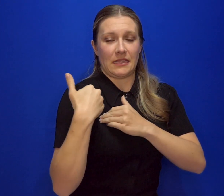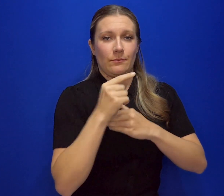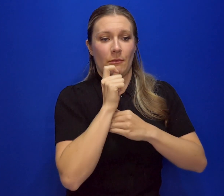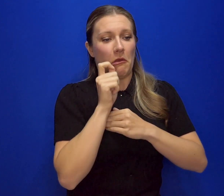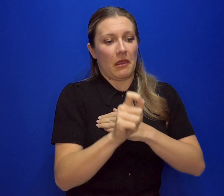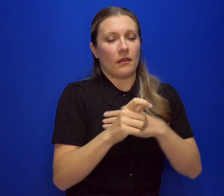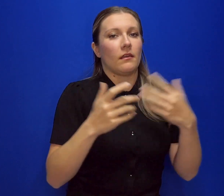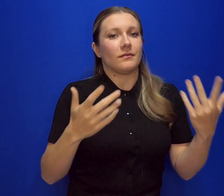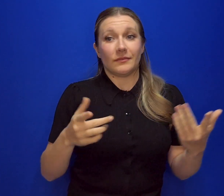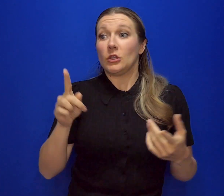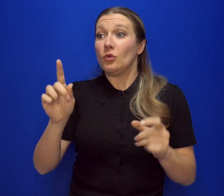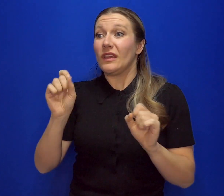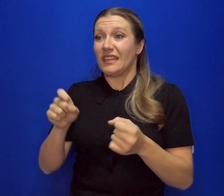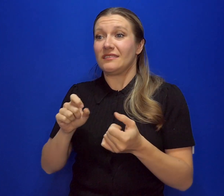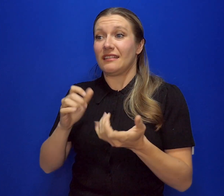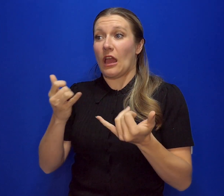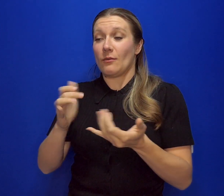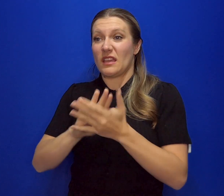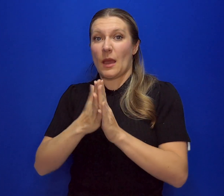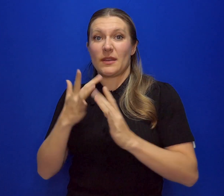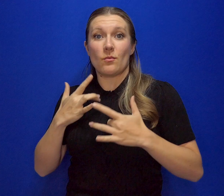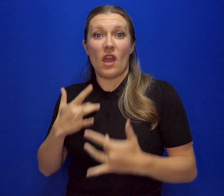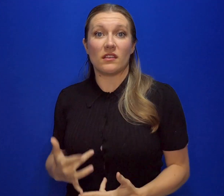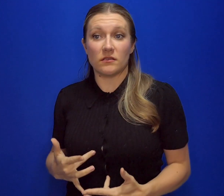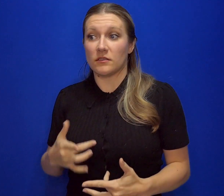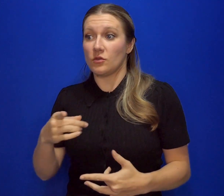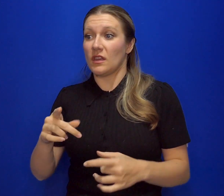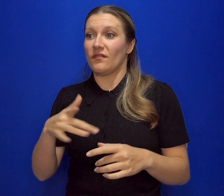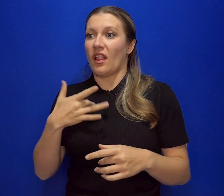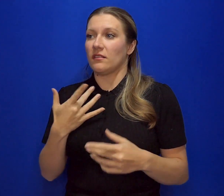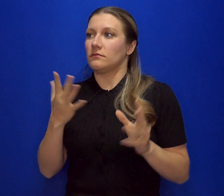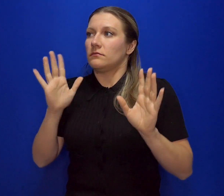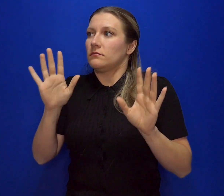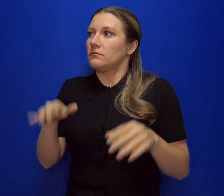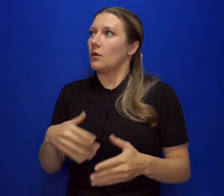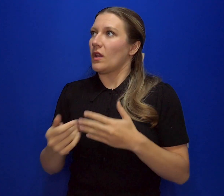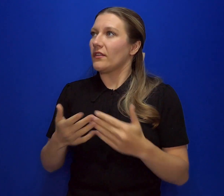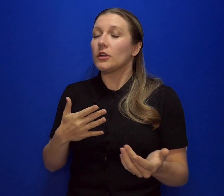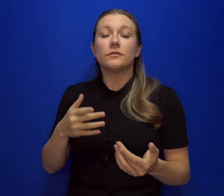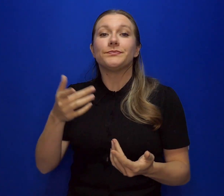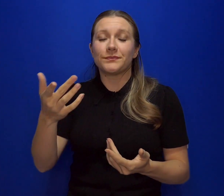slide into a depression. You can just slide into a complacency. Listen,